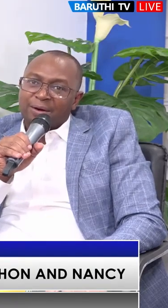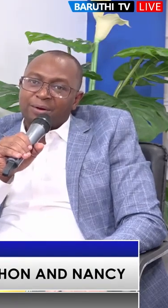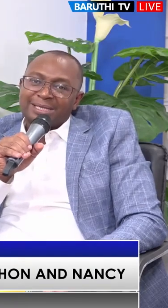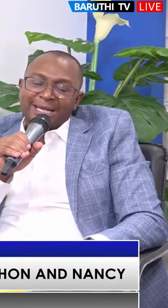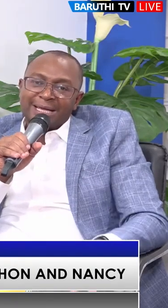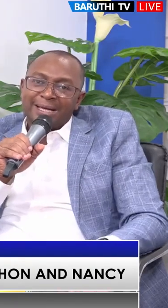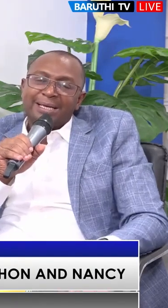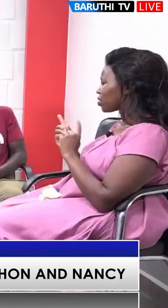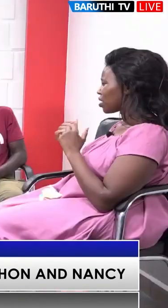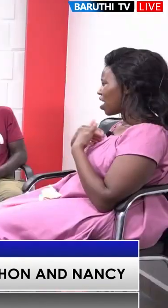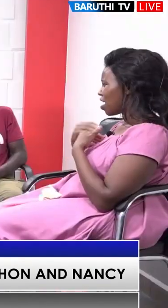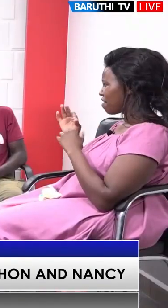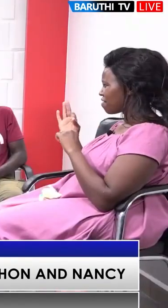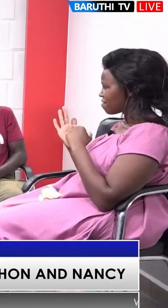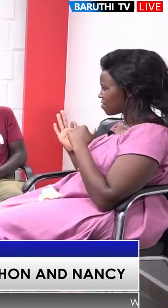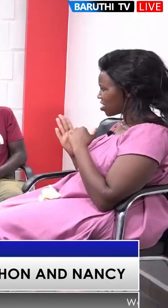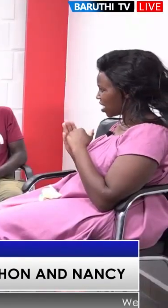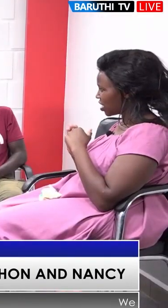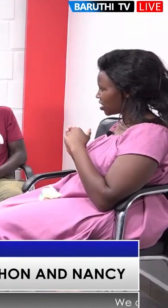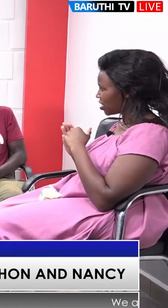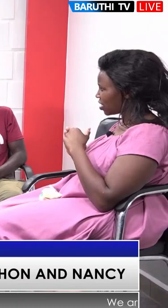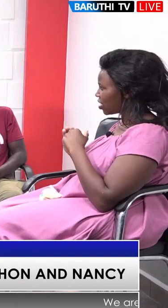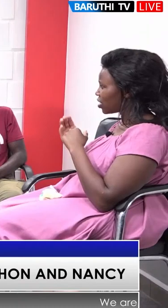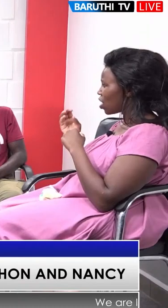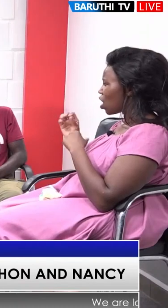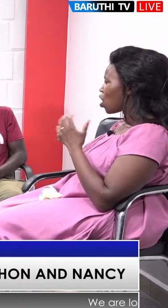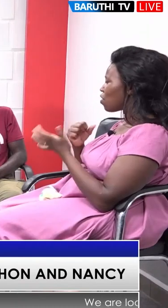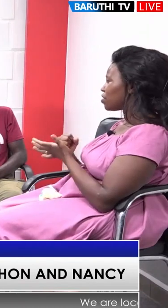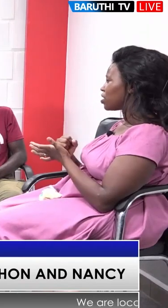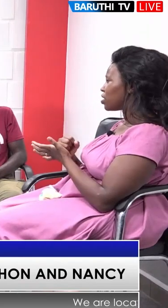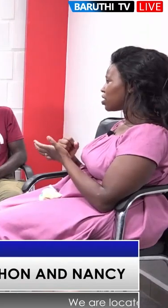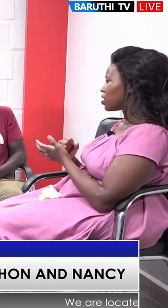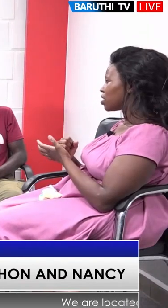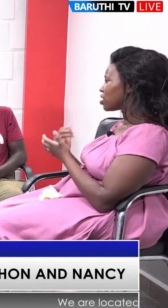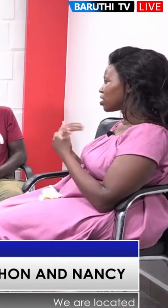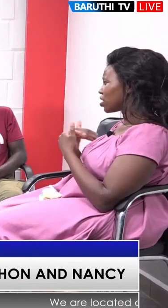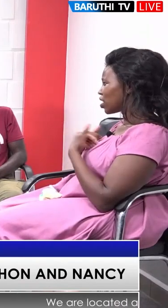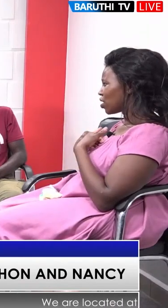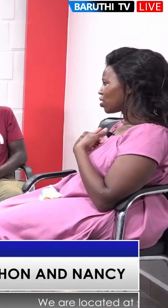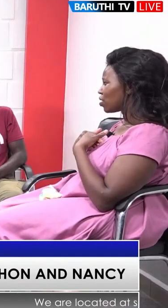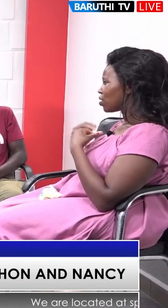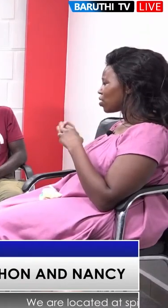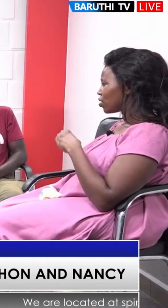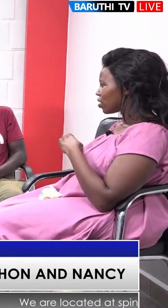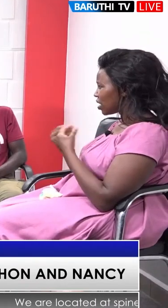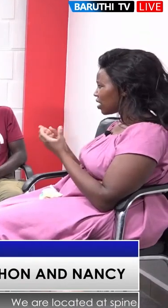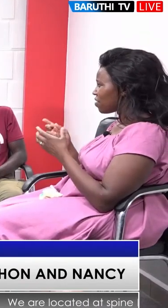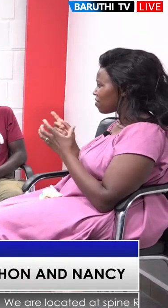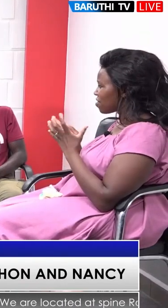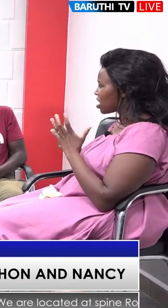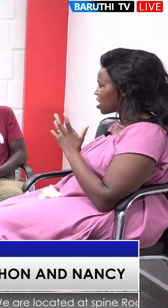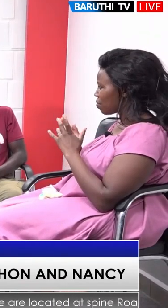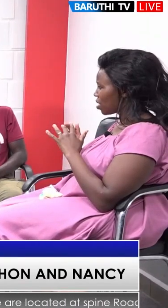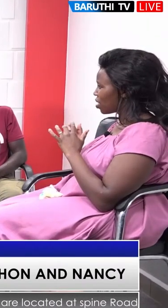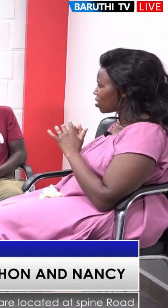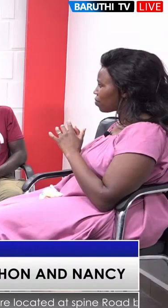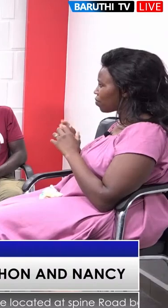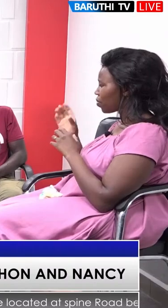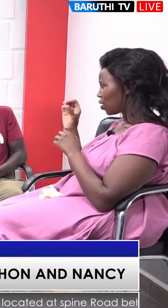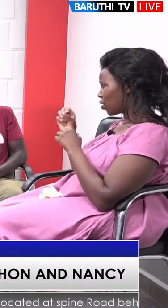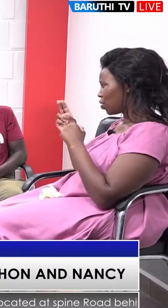hapo to negotiate good rates na that's why our packages at the Easter zinakuwa even cheaper than any other time and any other